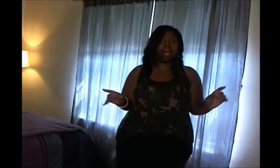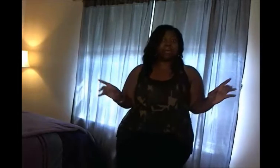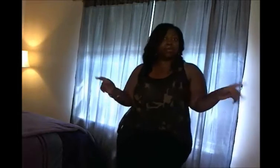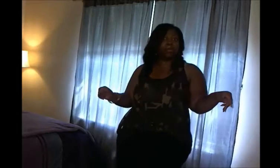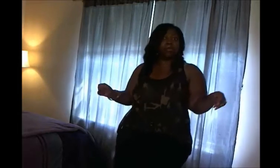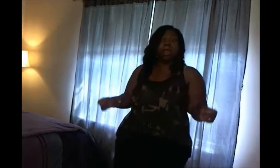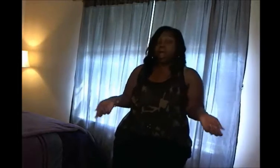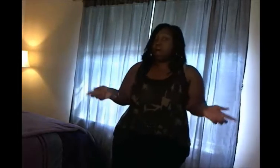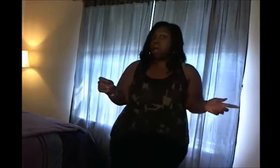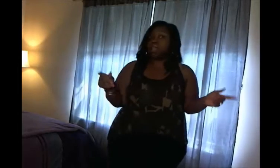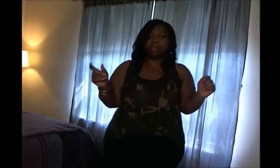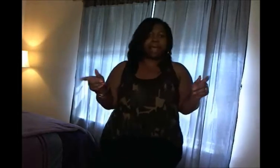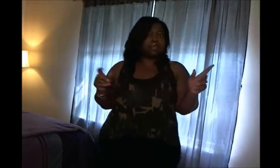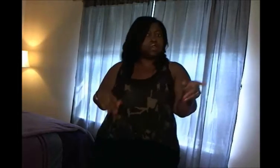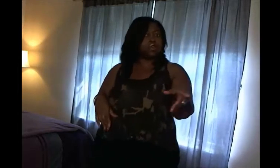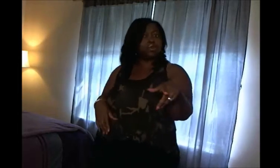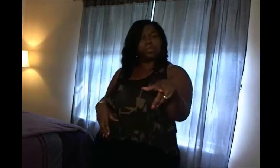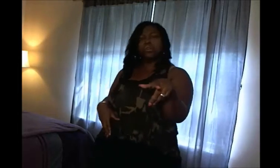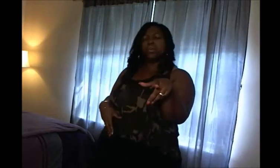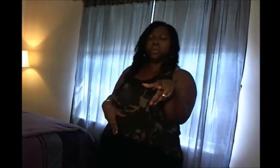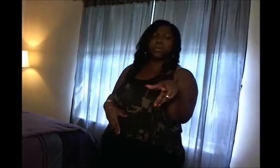about you. All about you, you.